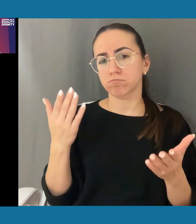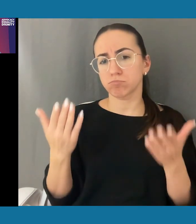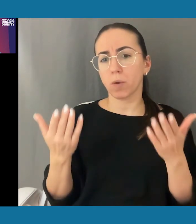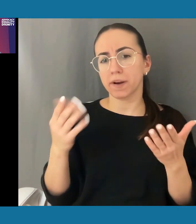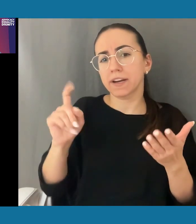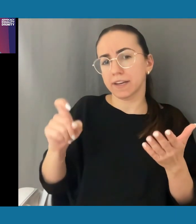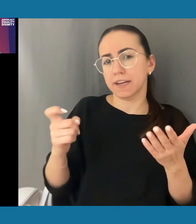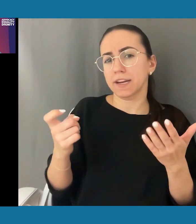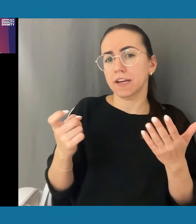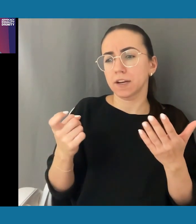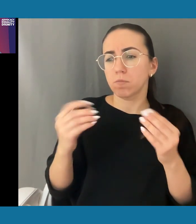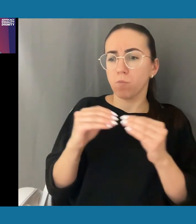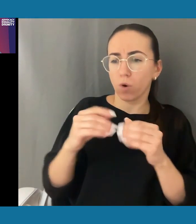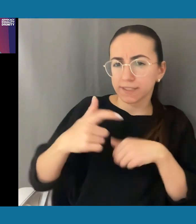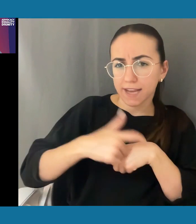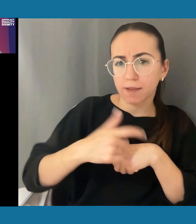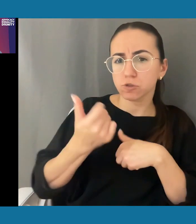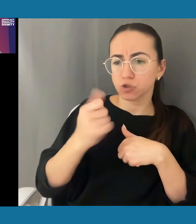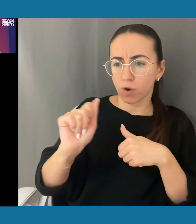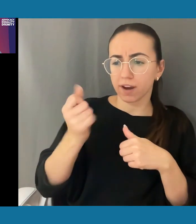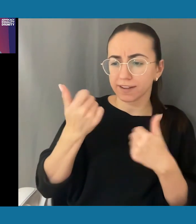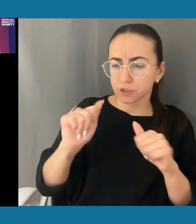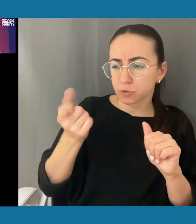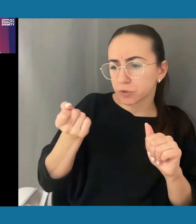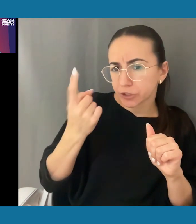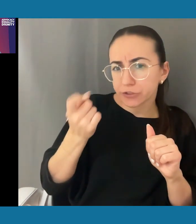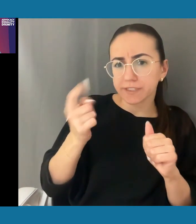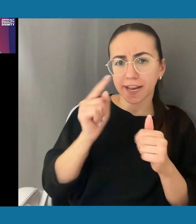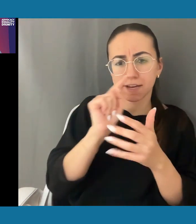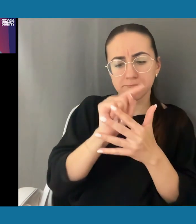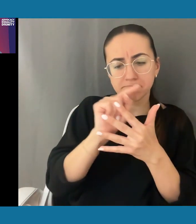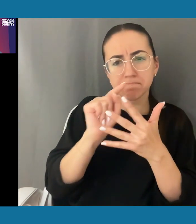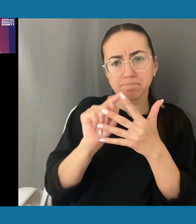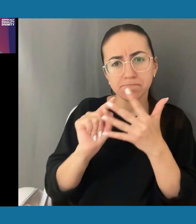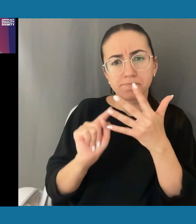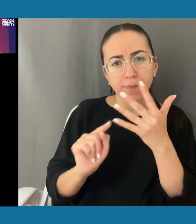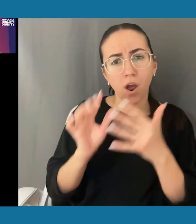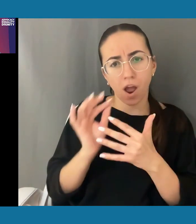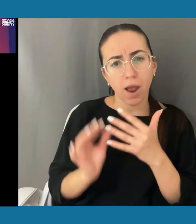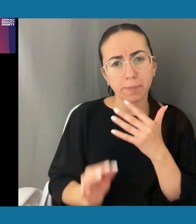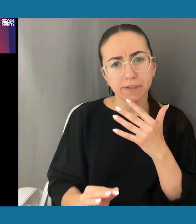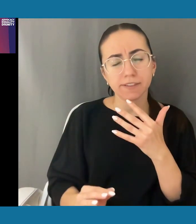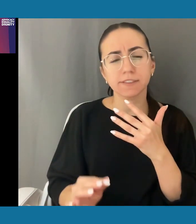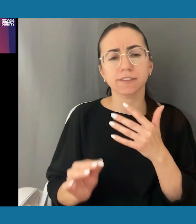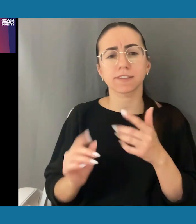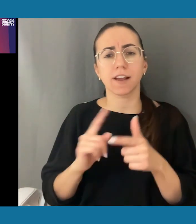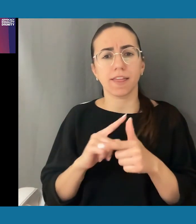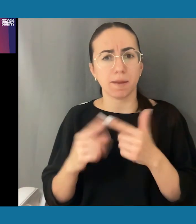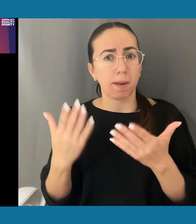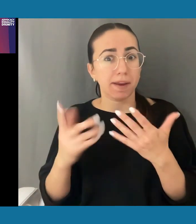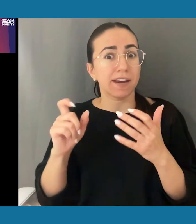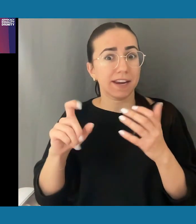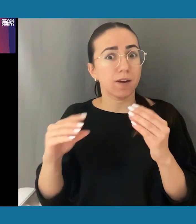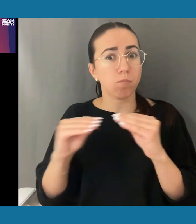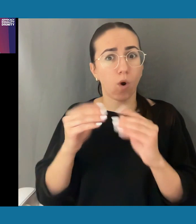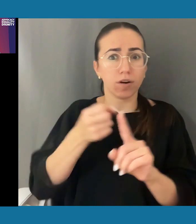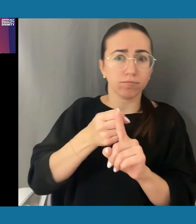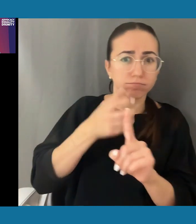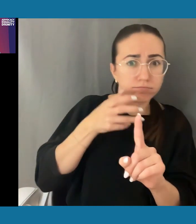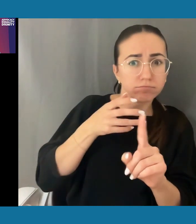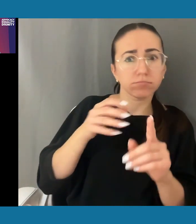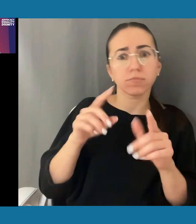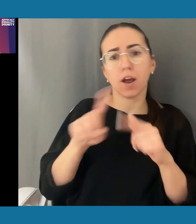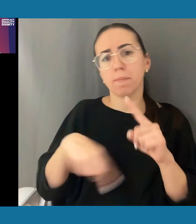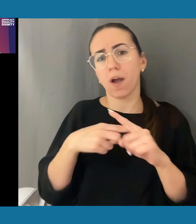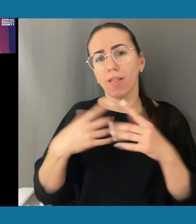helpful in helping give additional explanation about, you know, maybe a medical procedure or his budget or something like